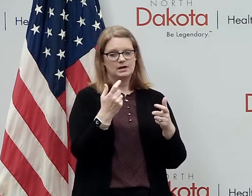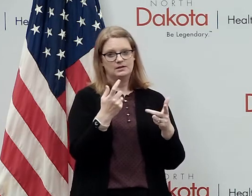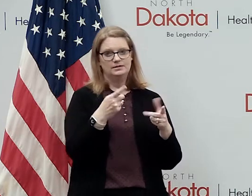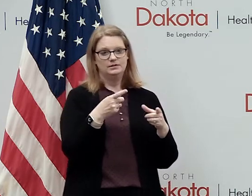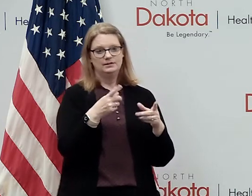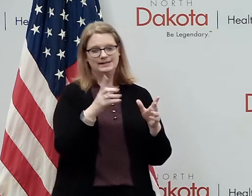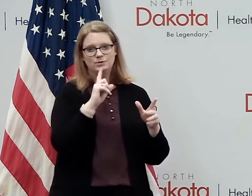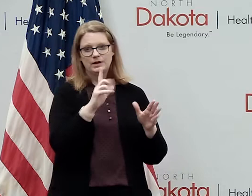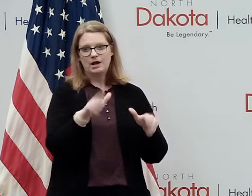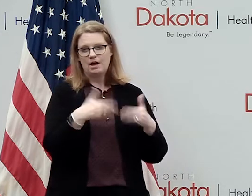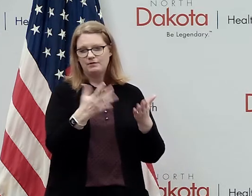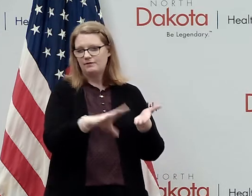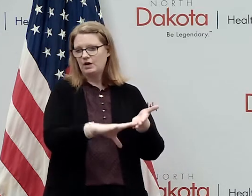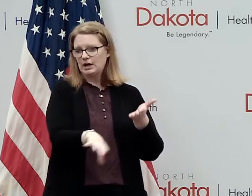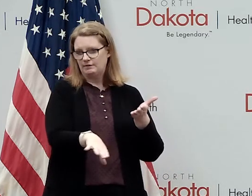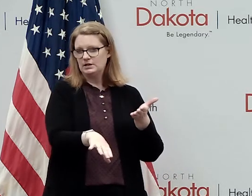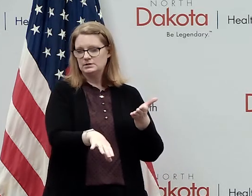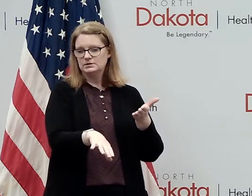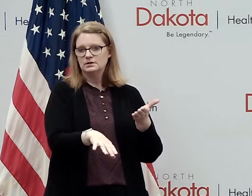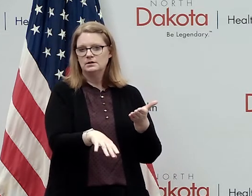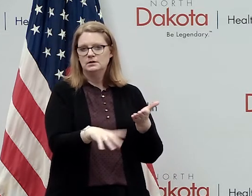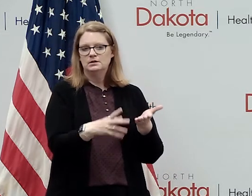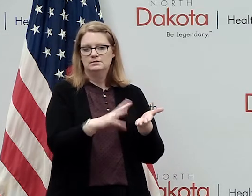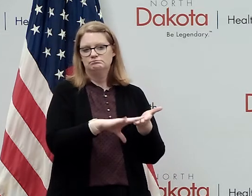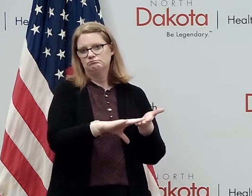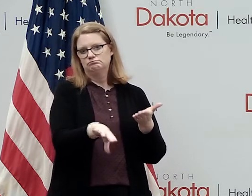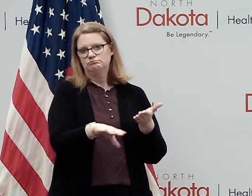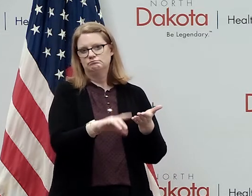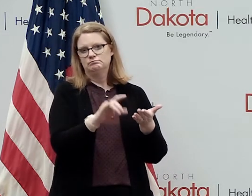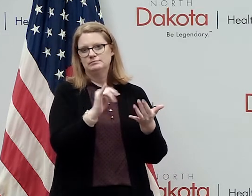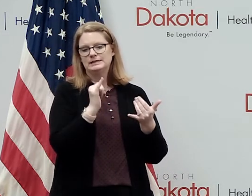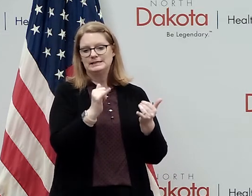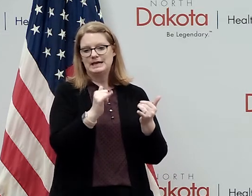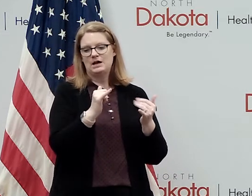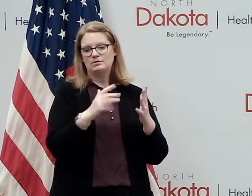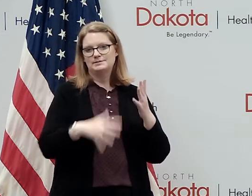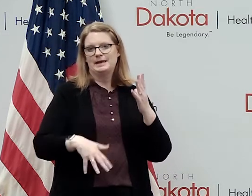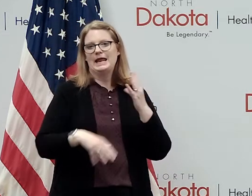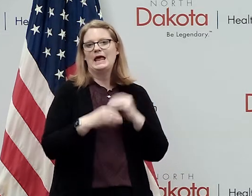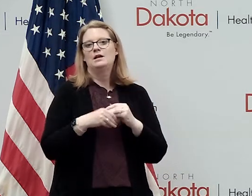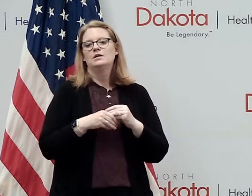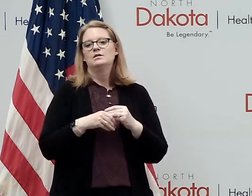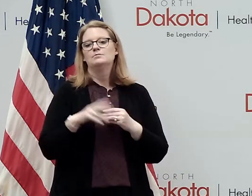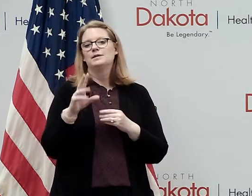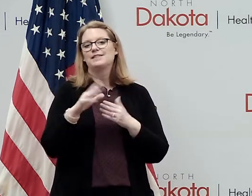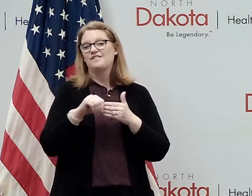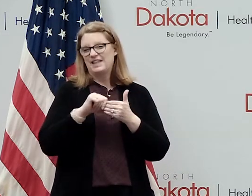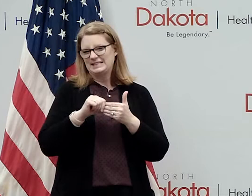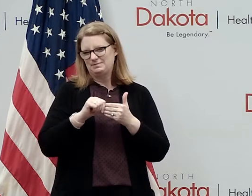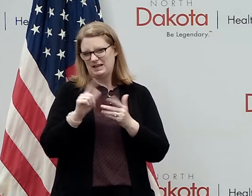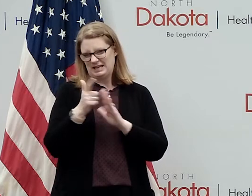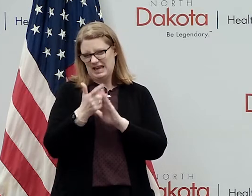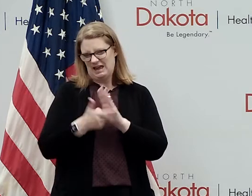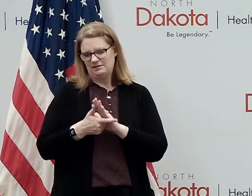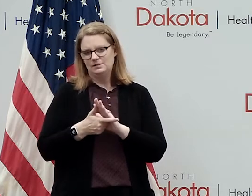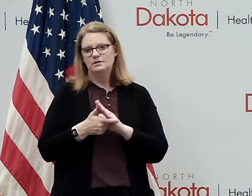it offered a forgiveness feature, and that forgiveness feature has now been enhanced by the Flexibility Act. More